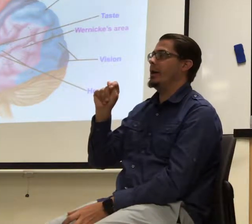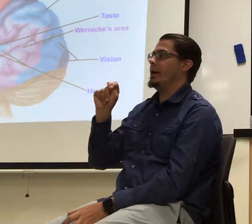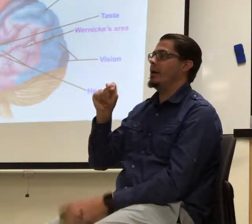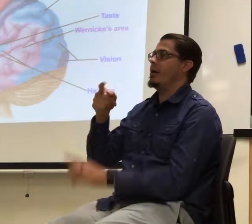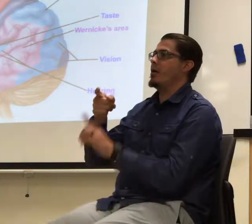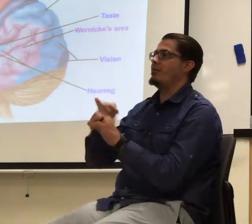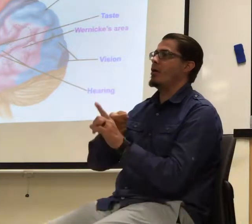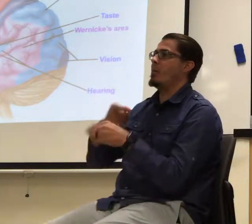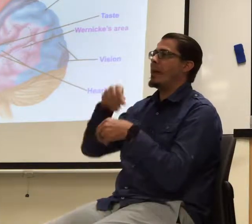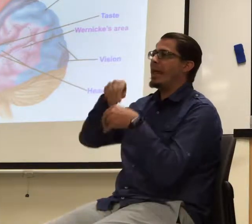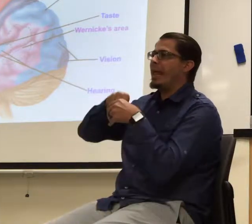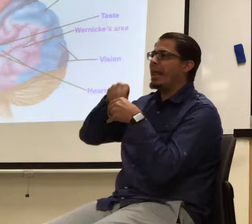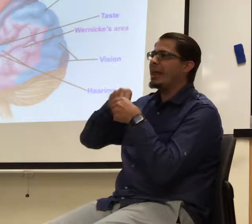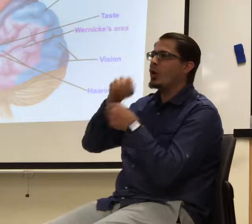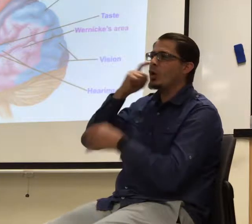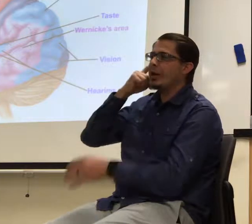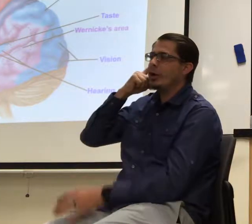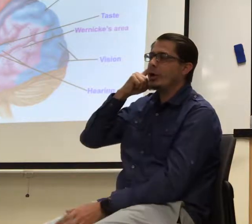from the inner